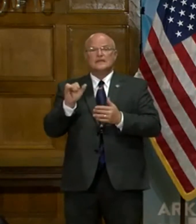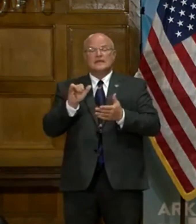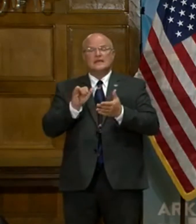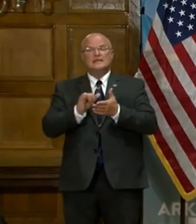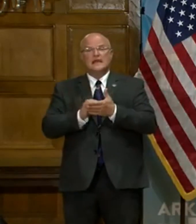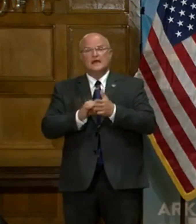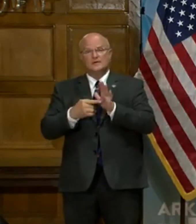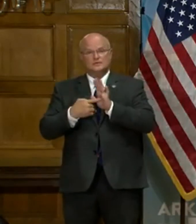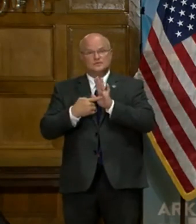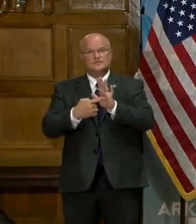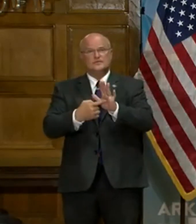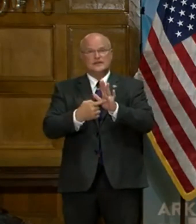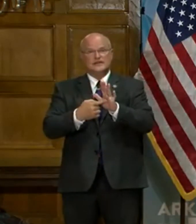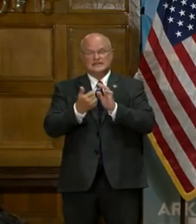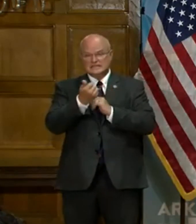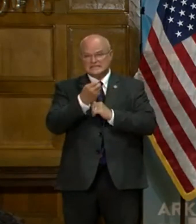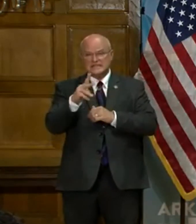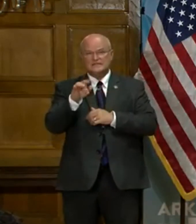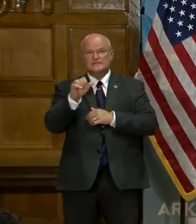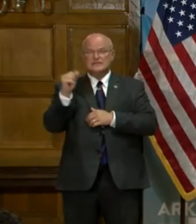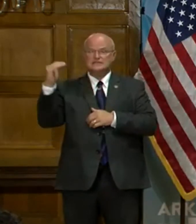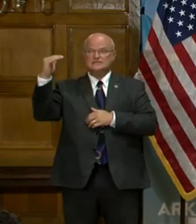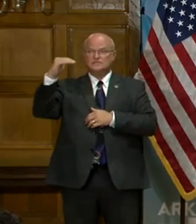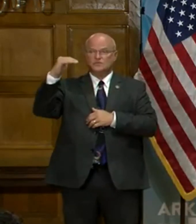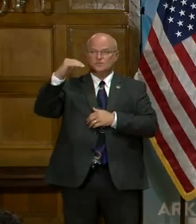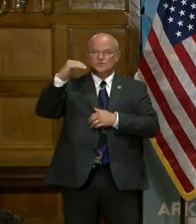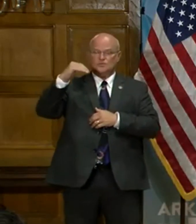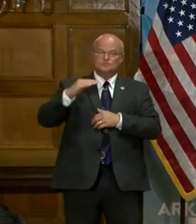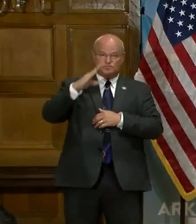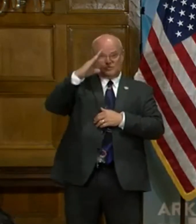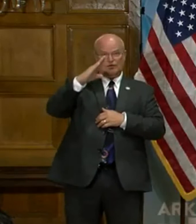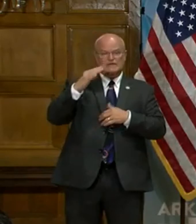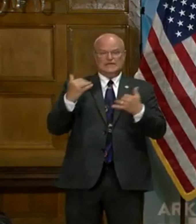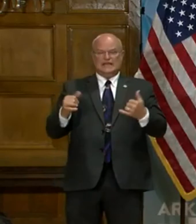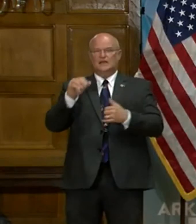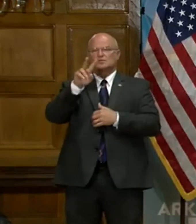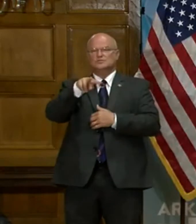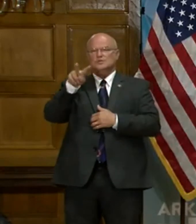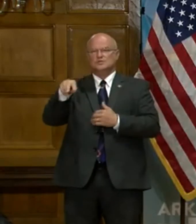which was reflecting a number of days of decline. That brings us to